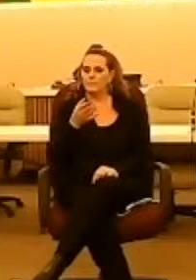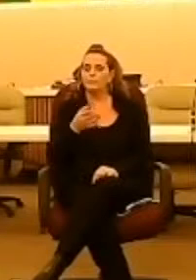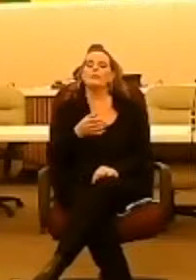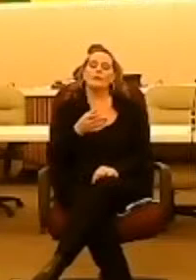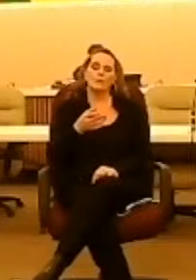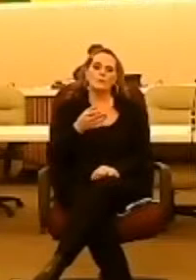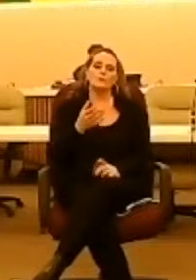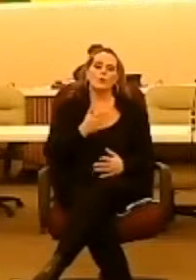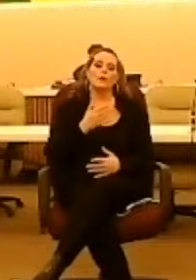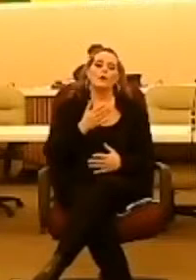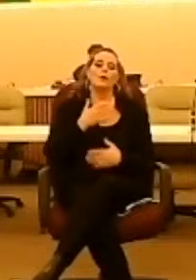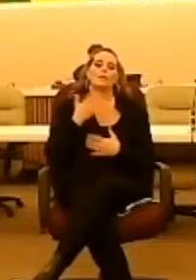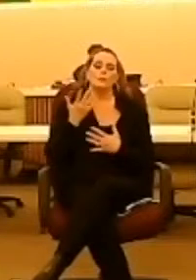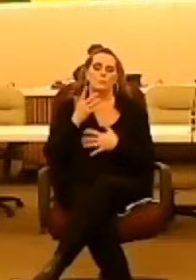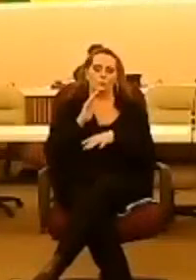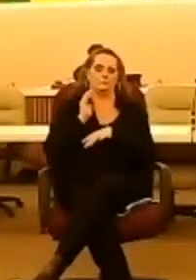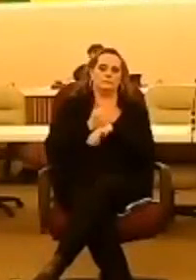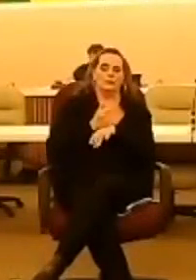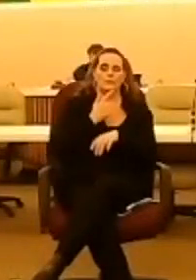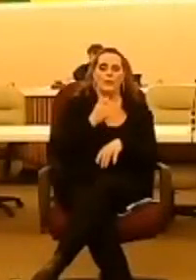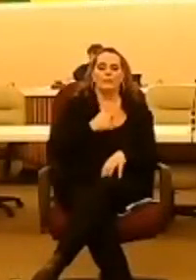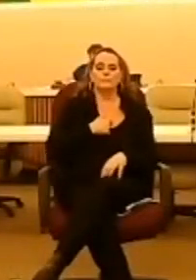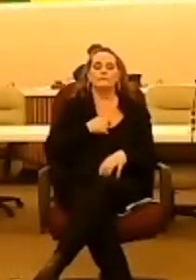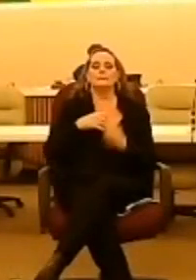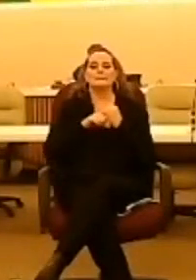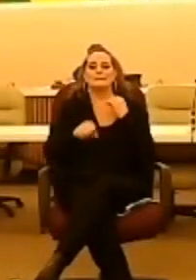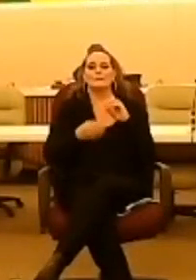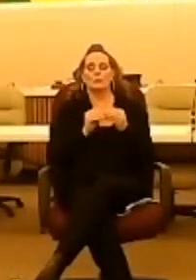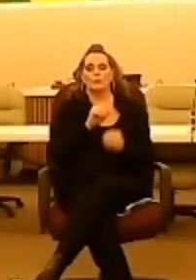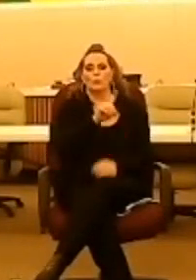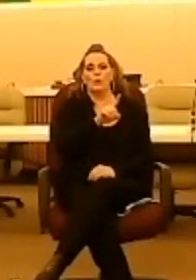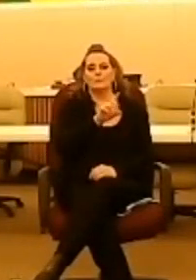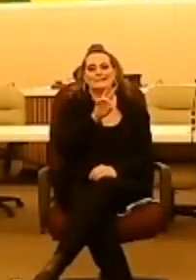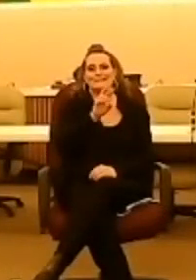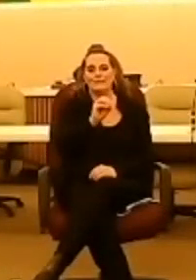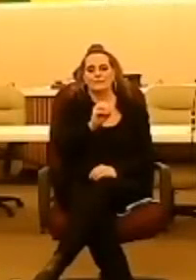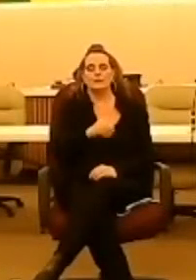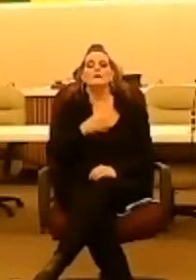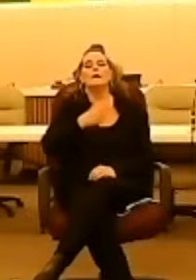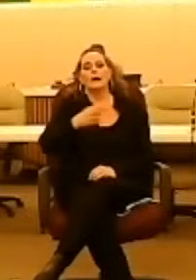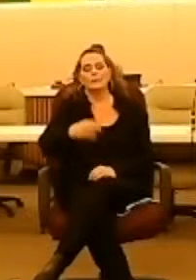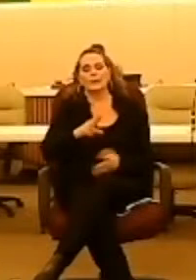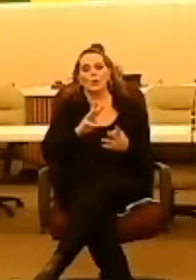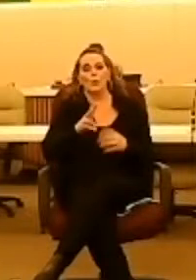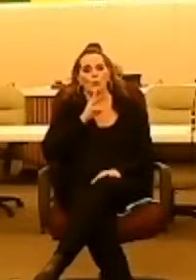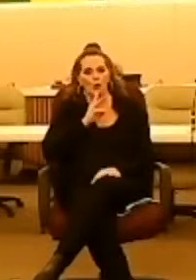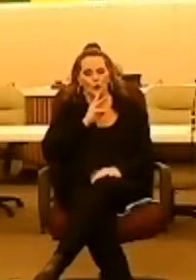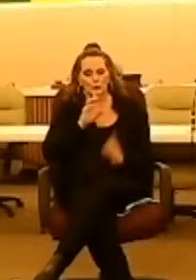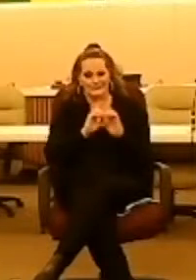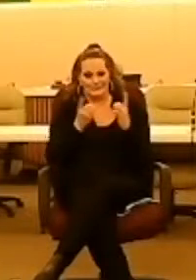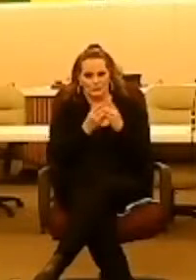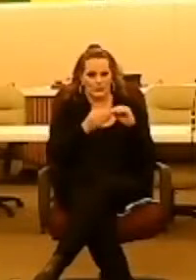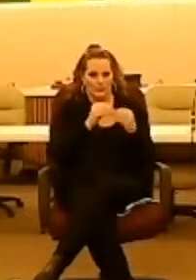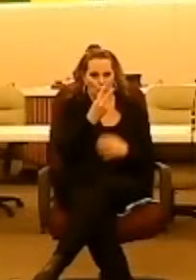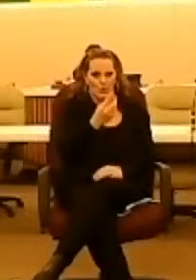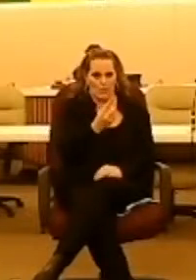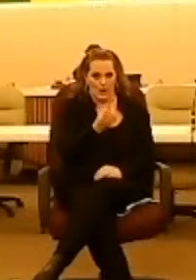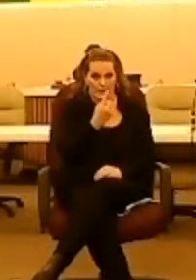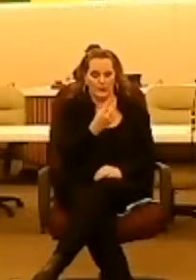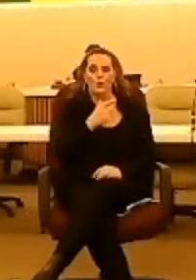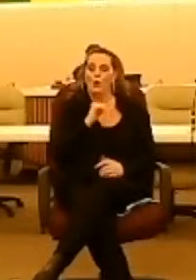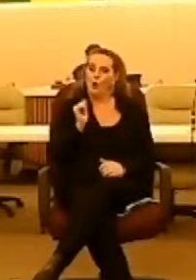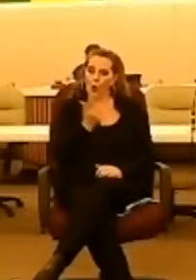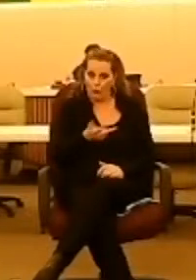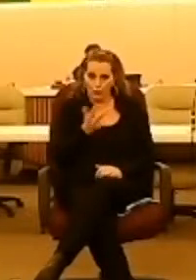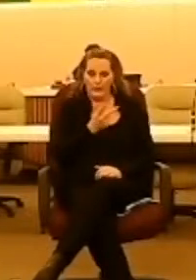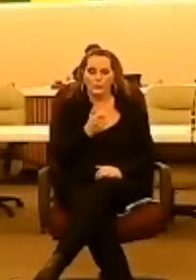proposed establishment of extension number 170 to the Henrietta Water District number 1. All three of these would be for the